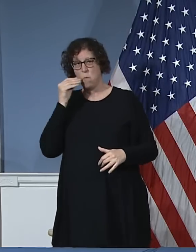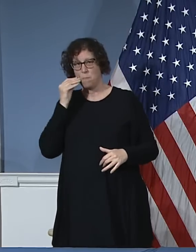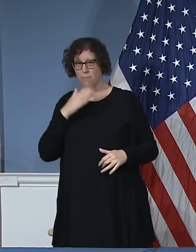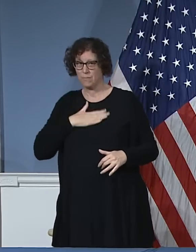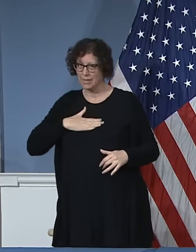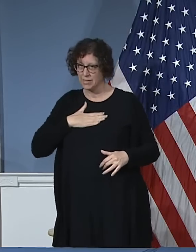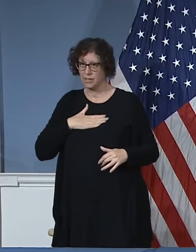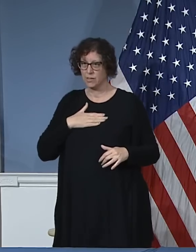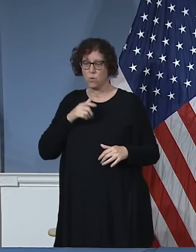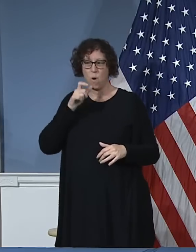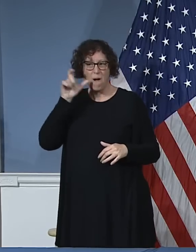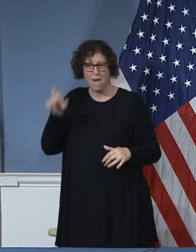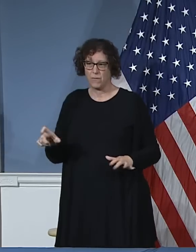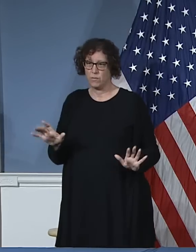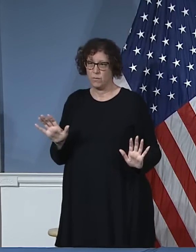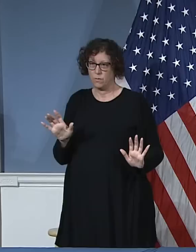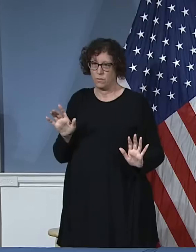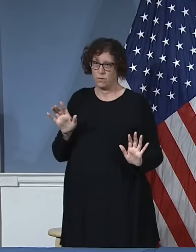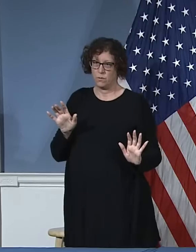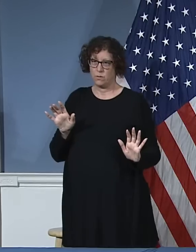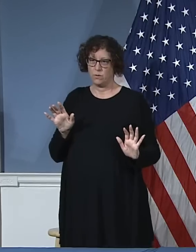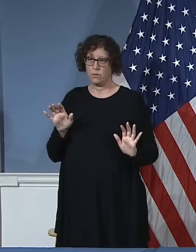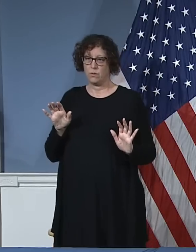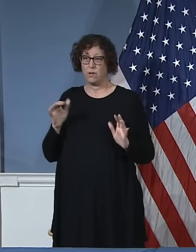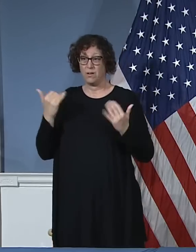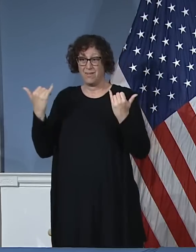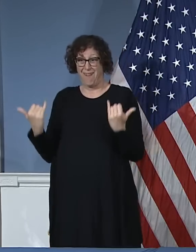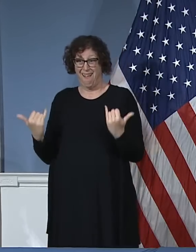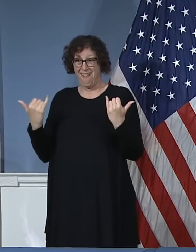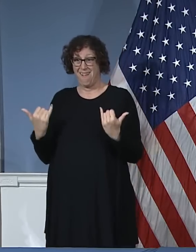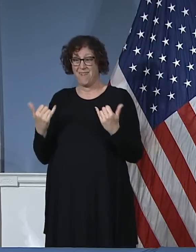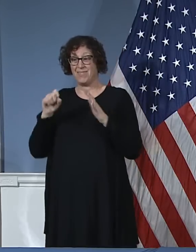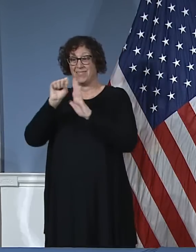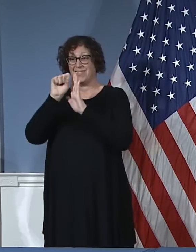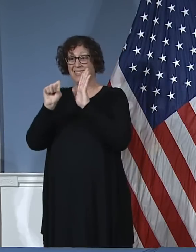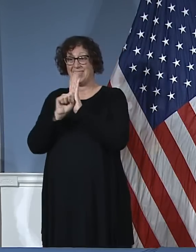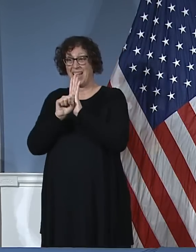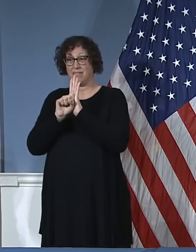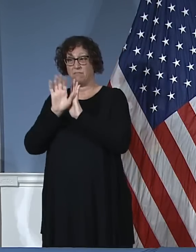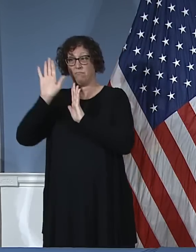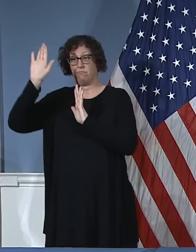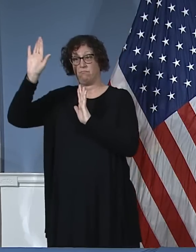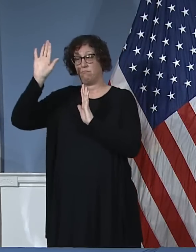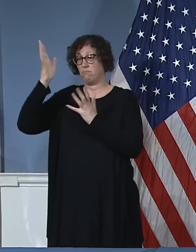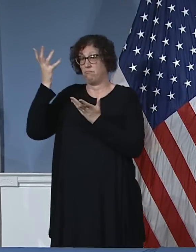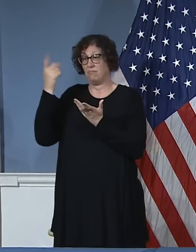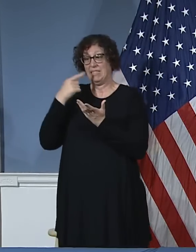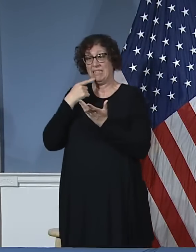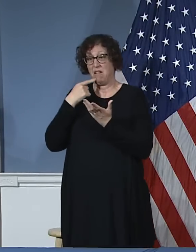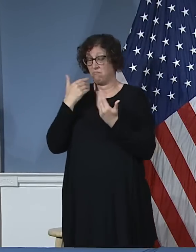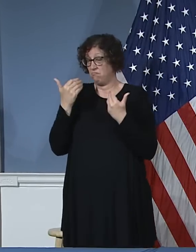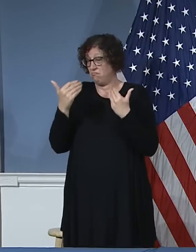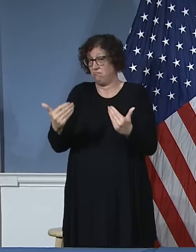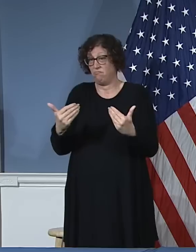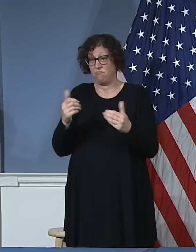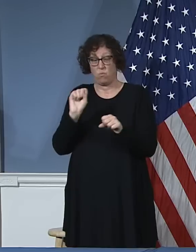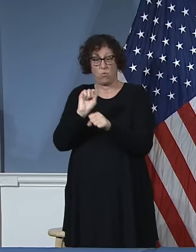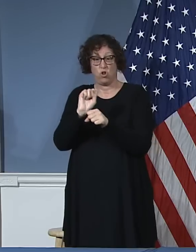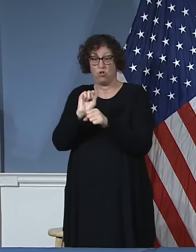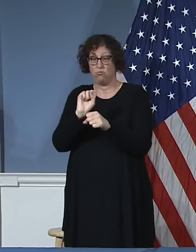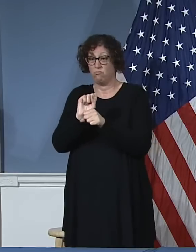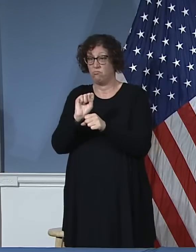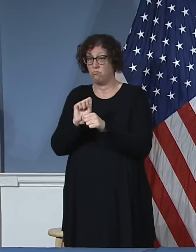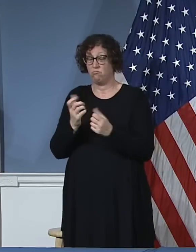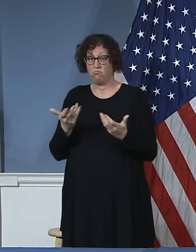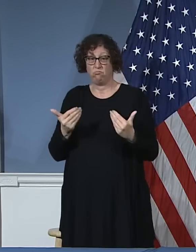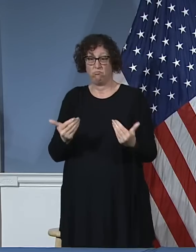care. But right now, the state guidance, and this is true in California to the best of my understanding, it was certainly true in San Francisco, but the guidance